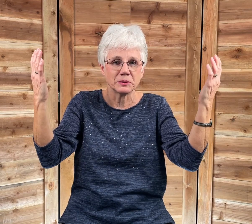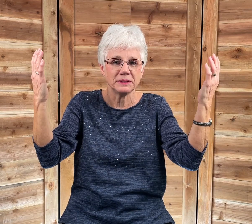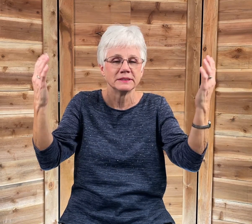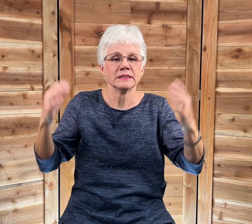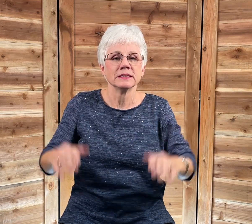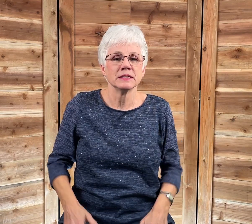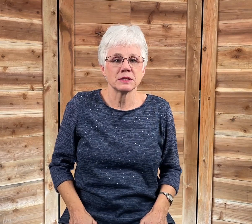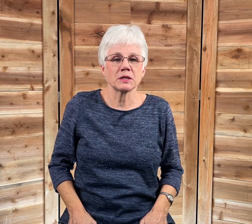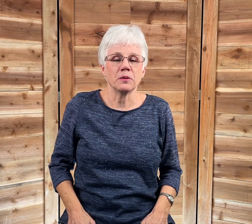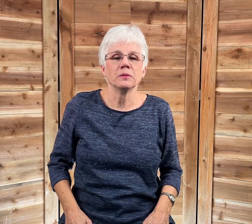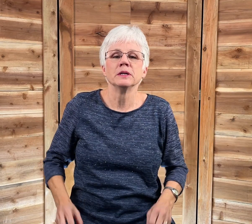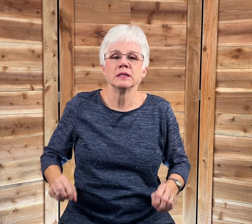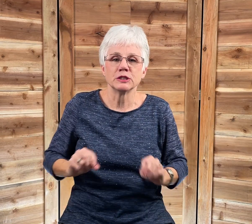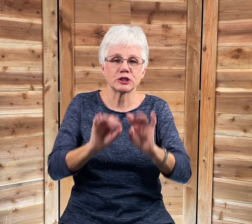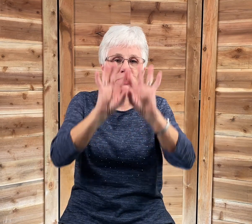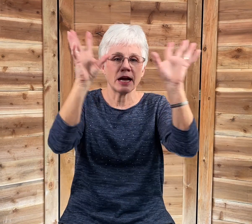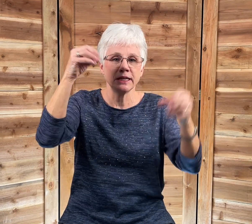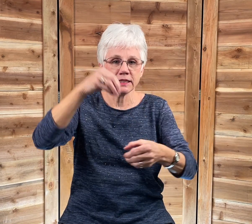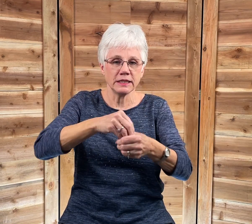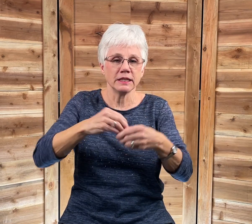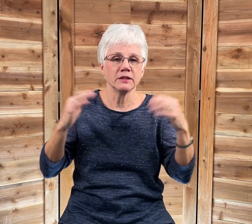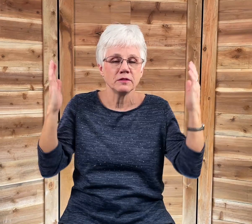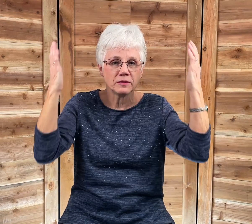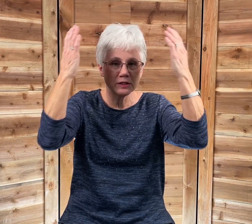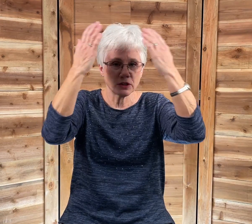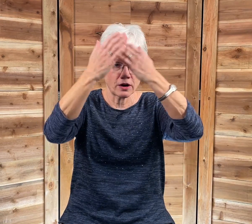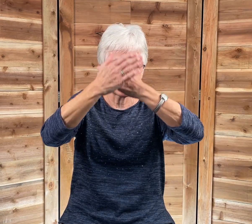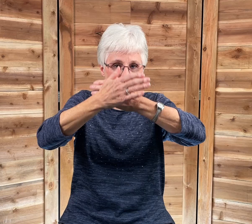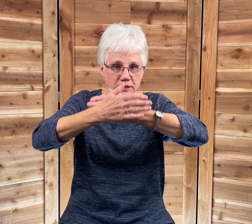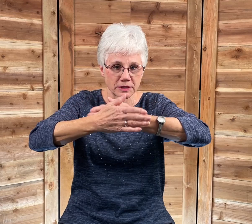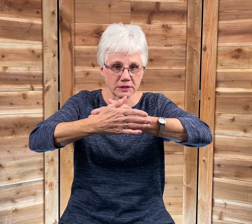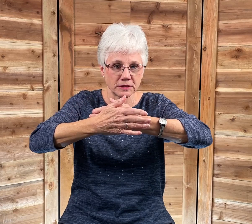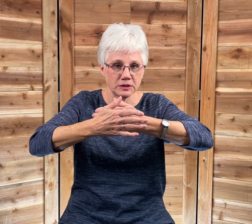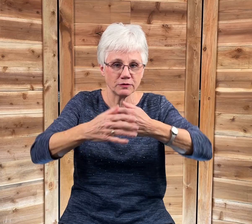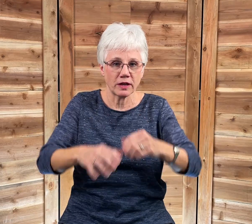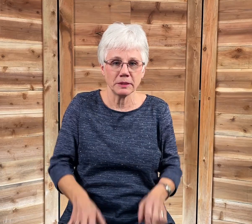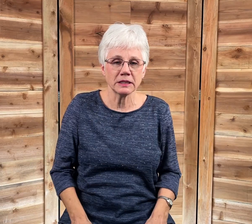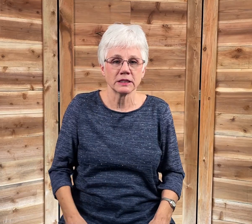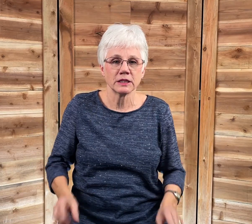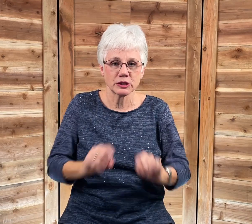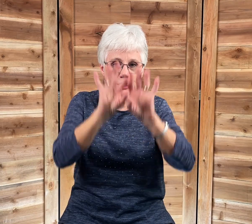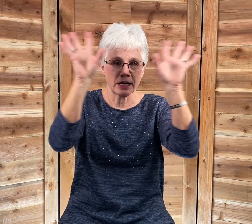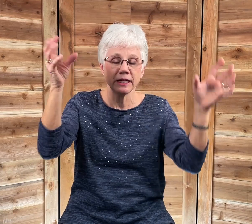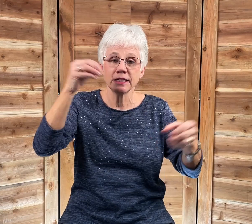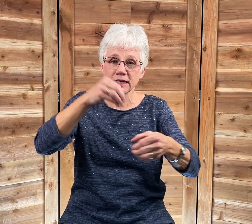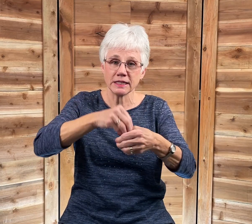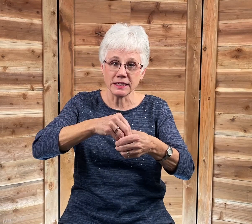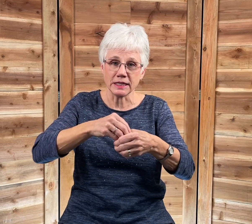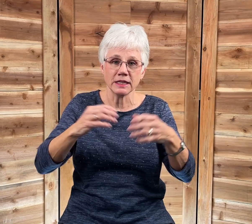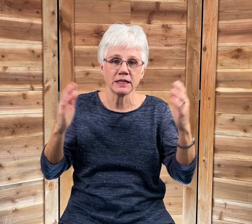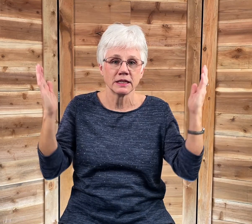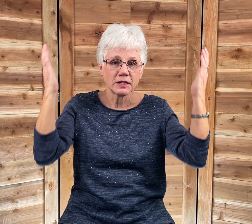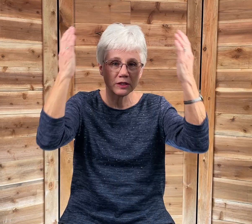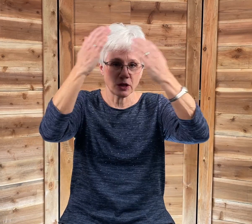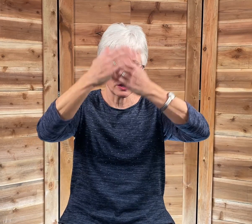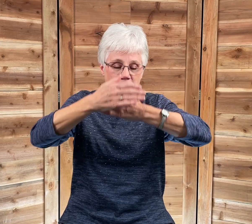that cool? So shining in the darkness. Did you follow me? Shining